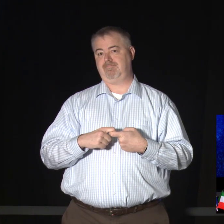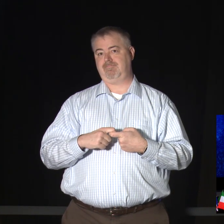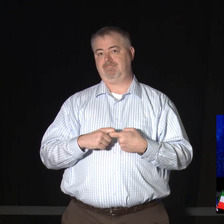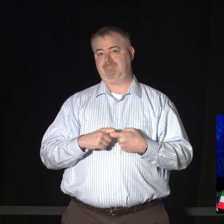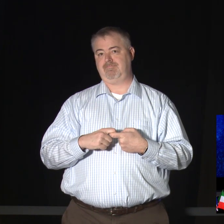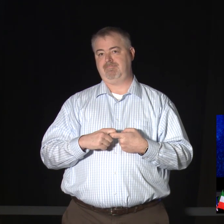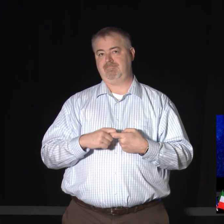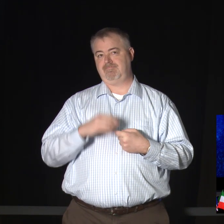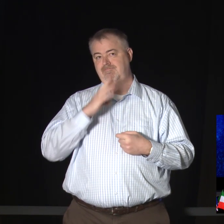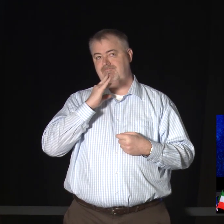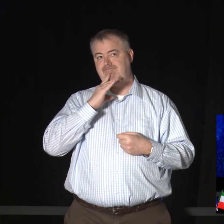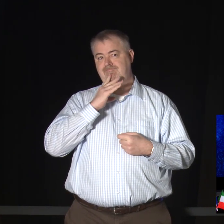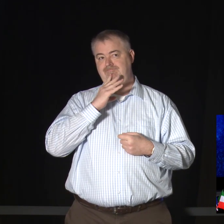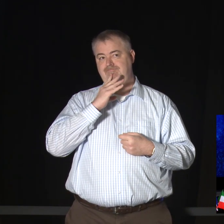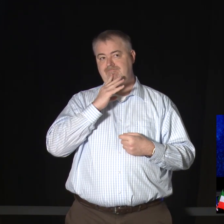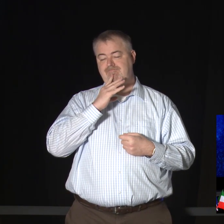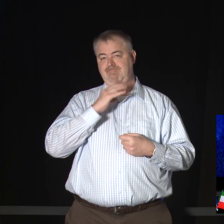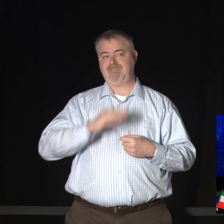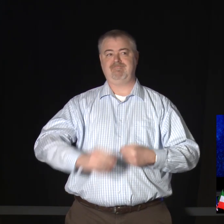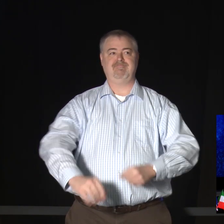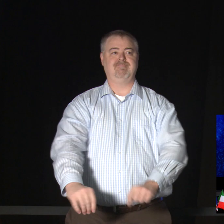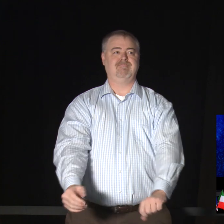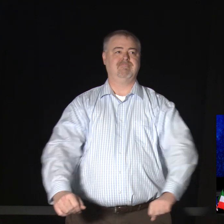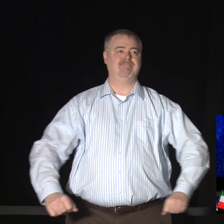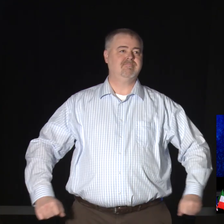Moaqua Mumpia.